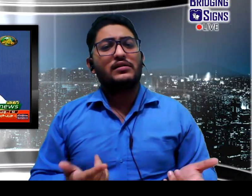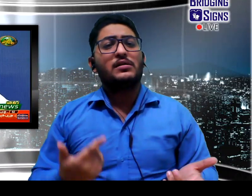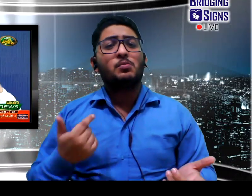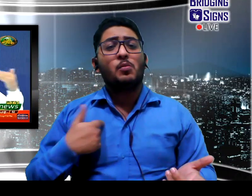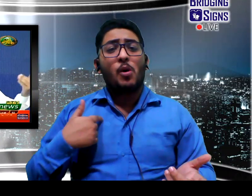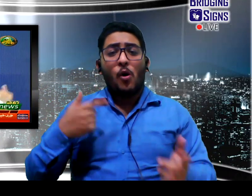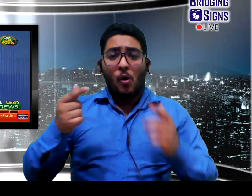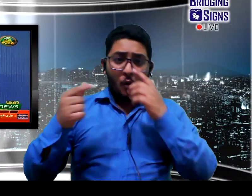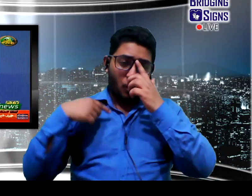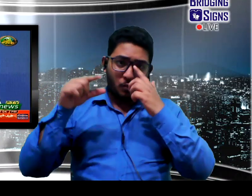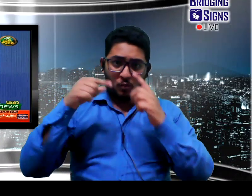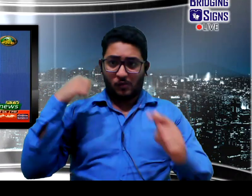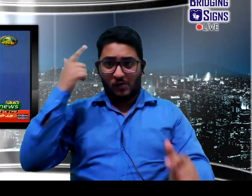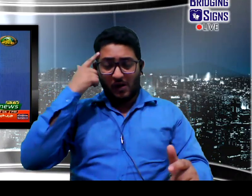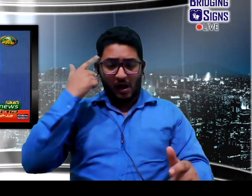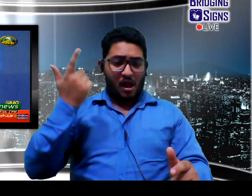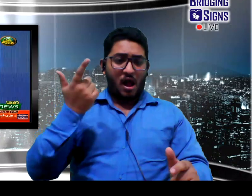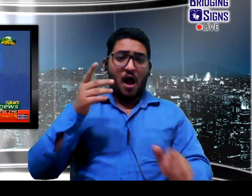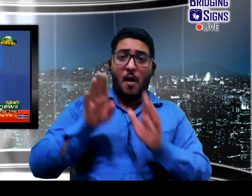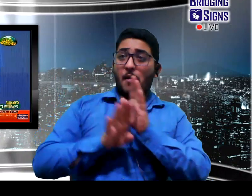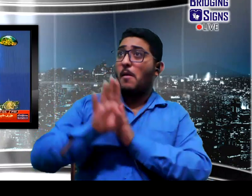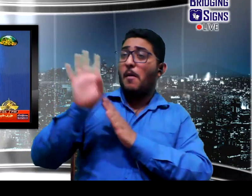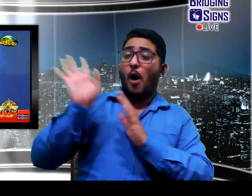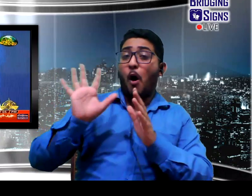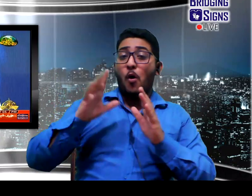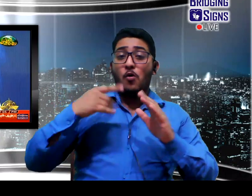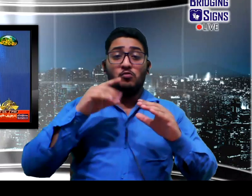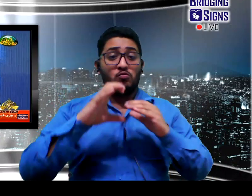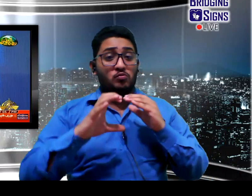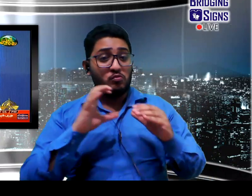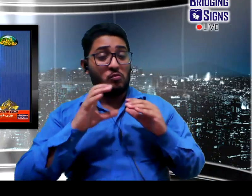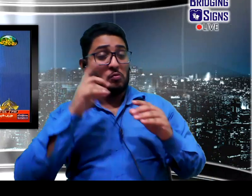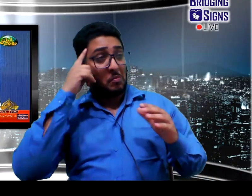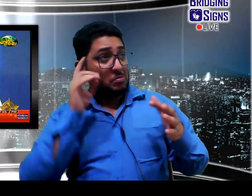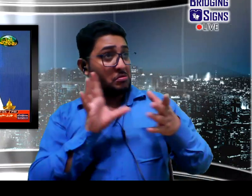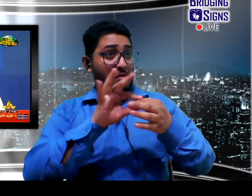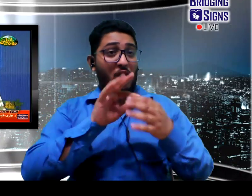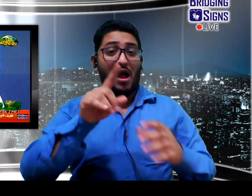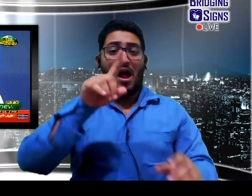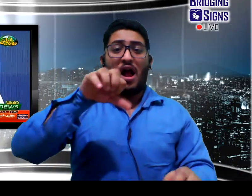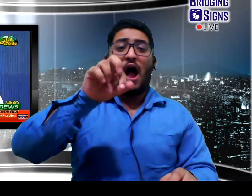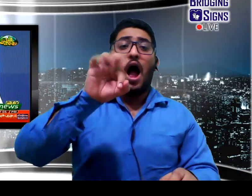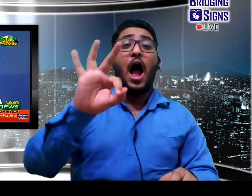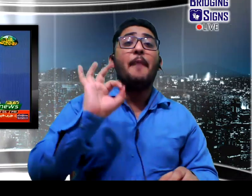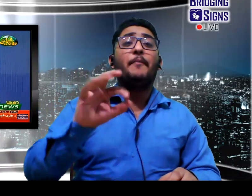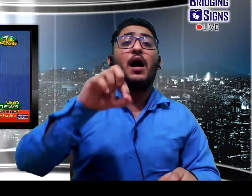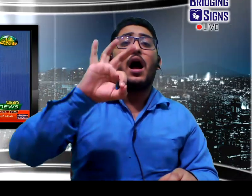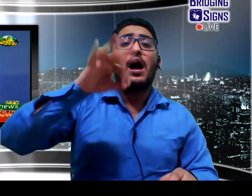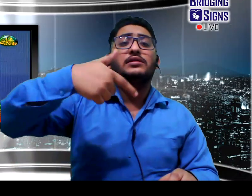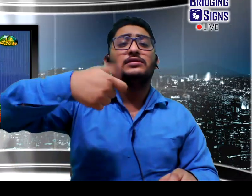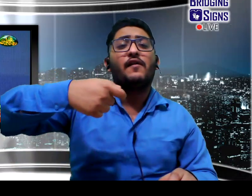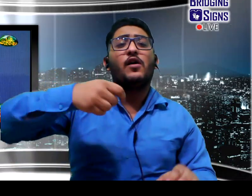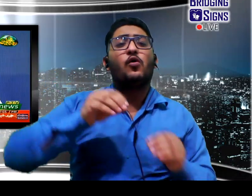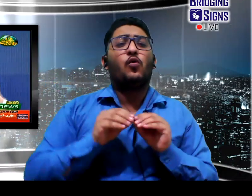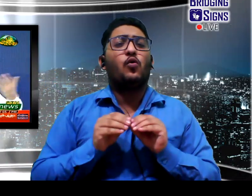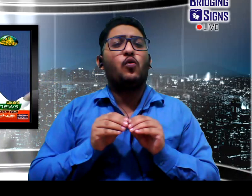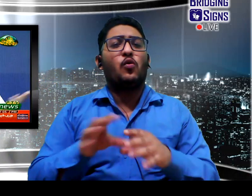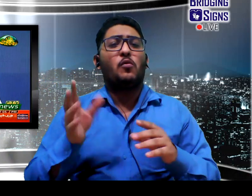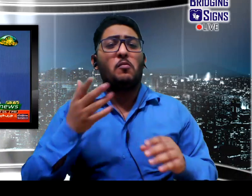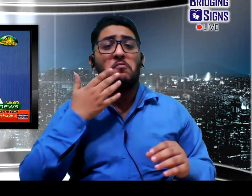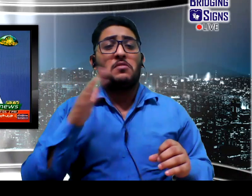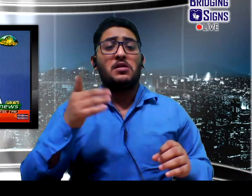we started a program of socialism in the 80s, in the 70s, where